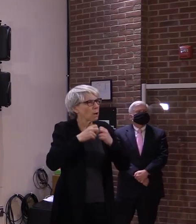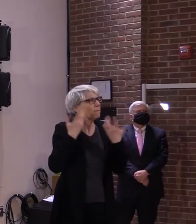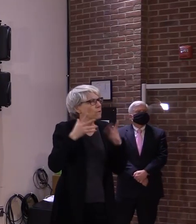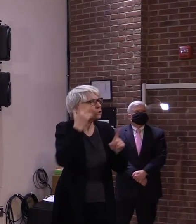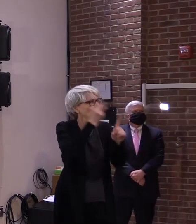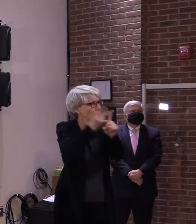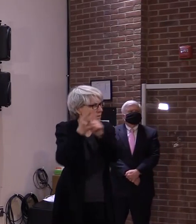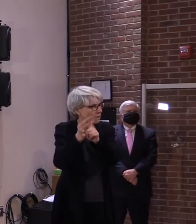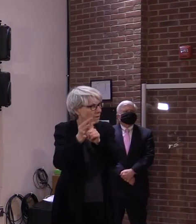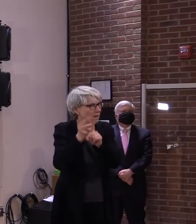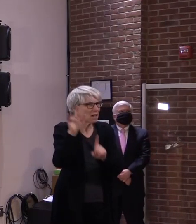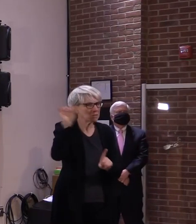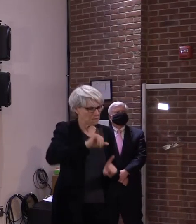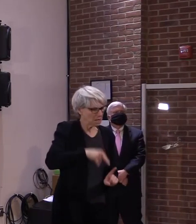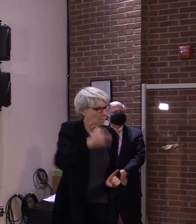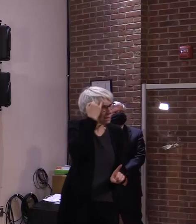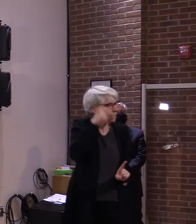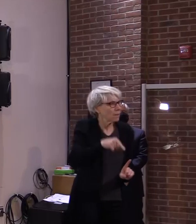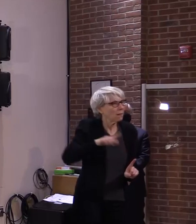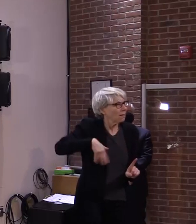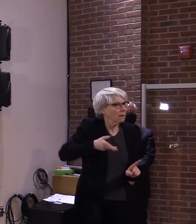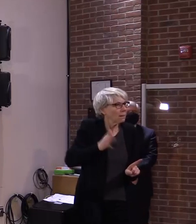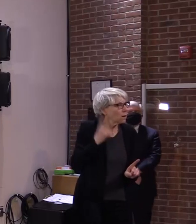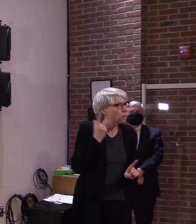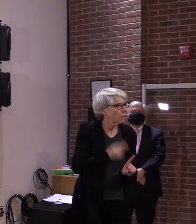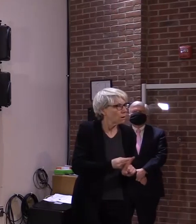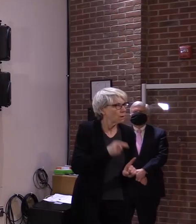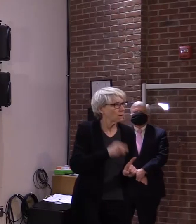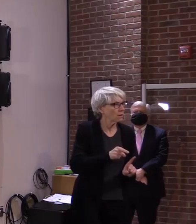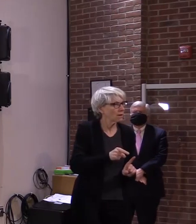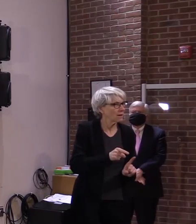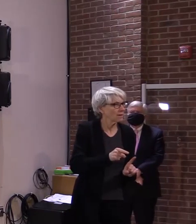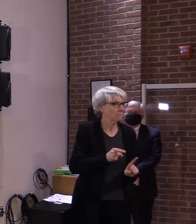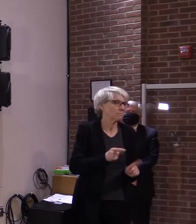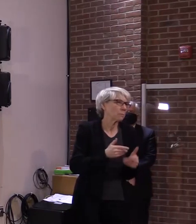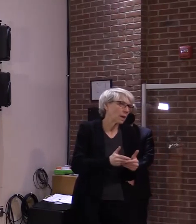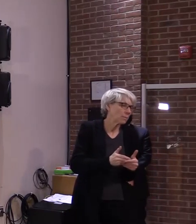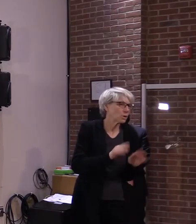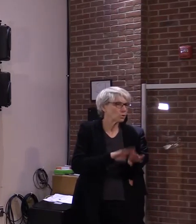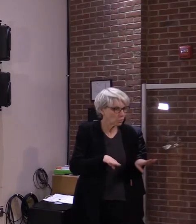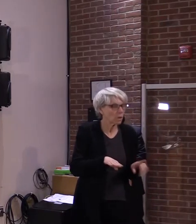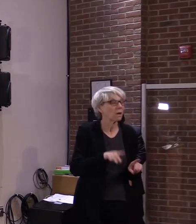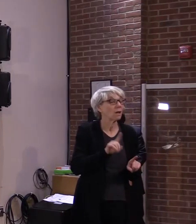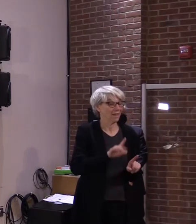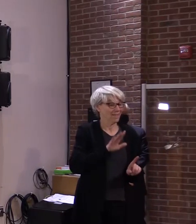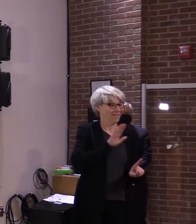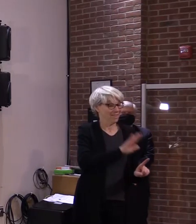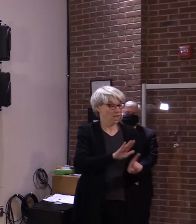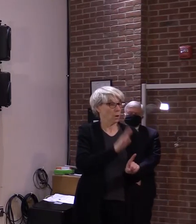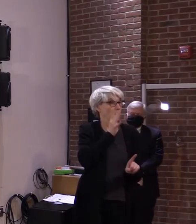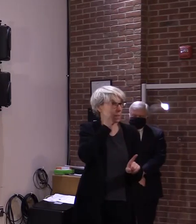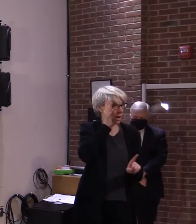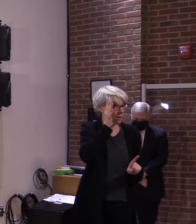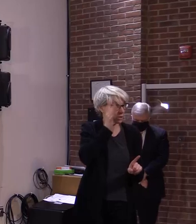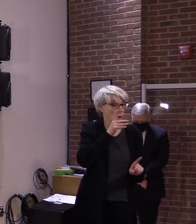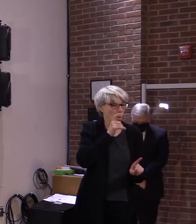complex condition. And they would be prioritized if they were only old enough to qualify for a vaccine at this